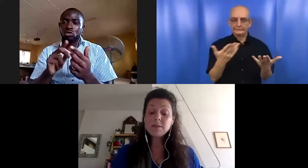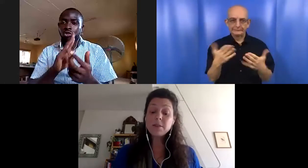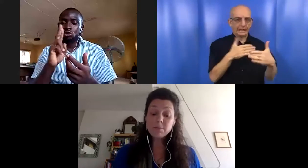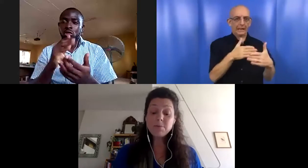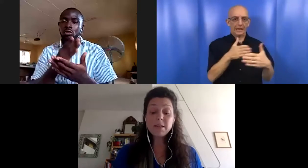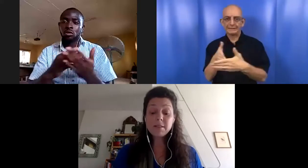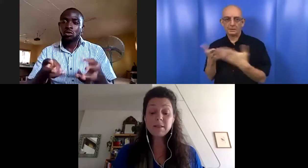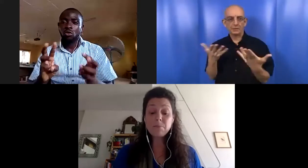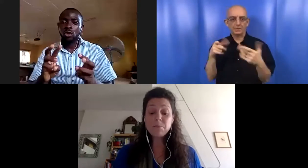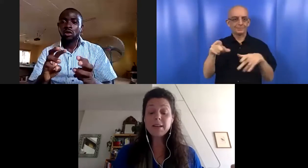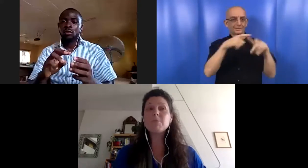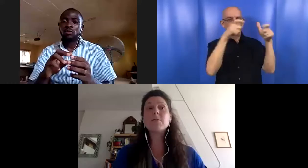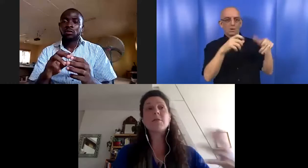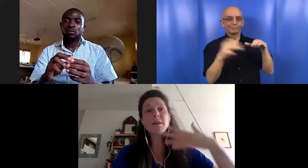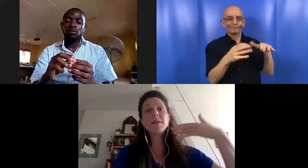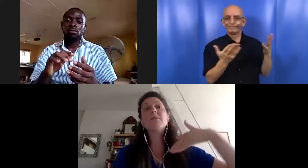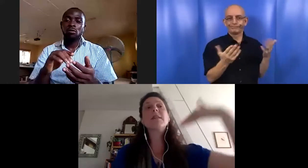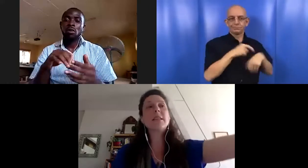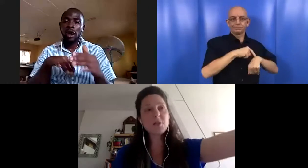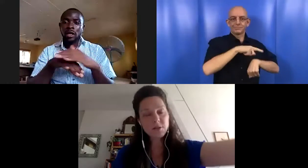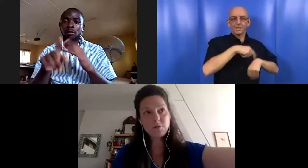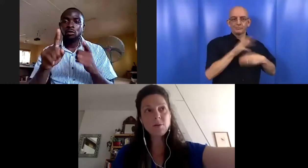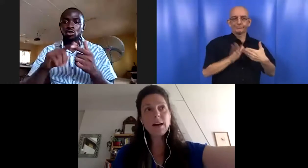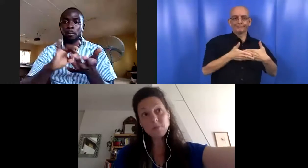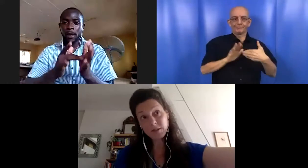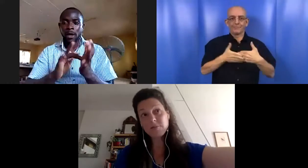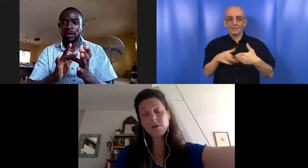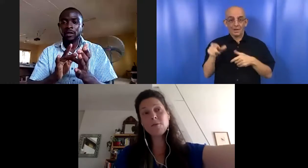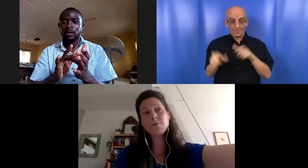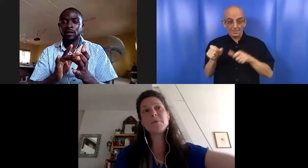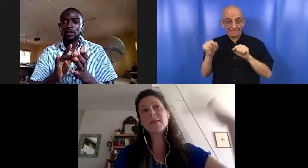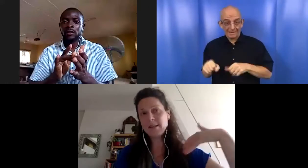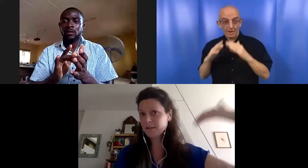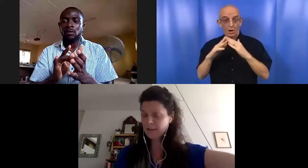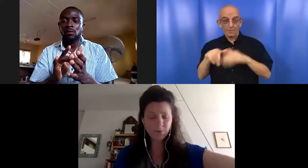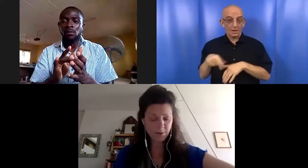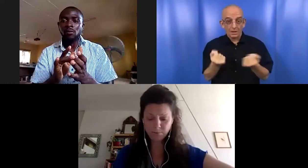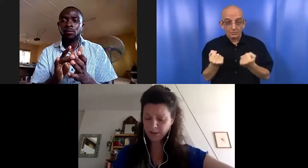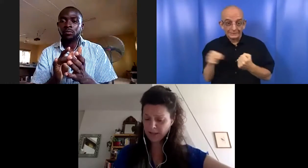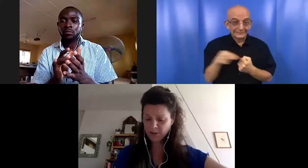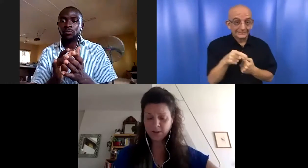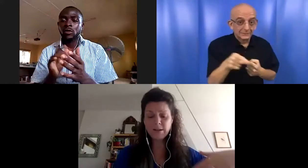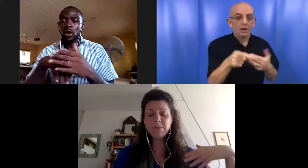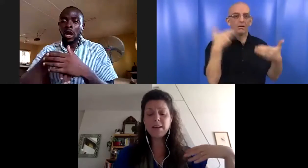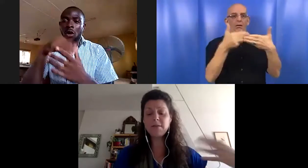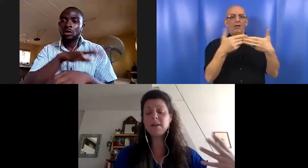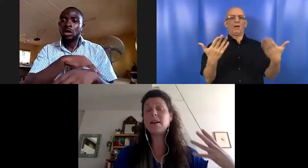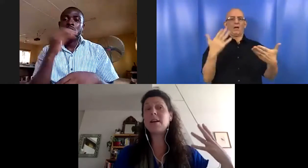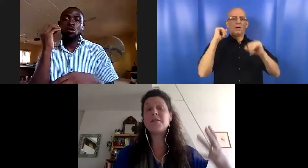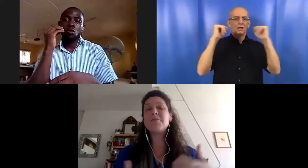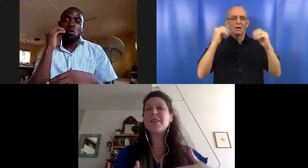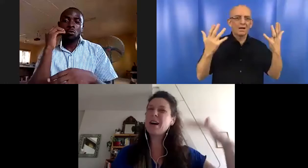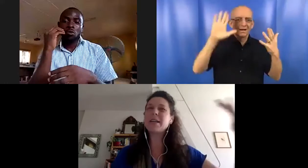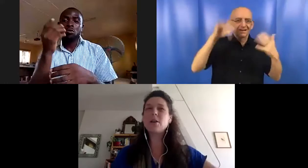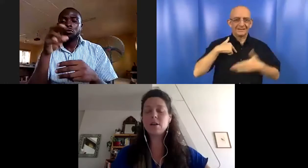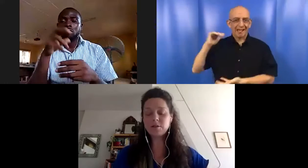was available medicine, but it was the barrier of getting out of the home, inaccessible transportation, and